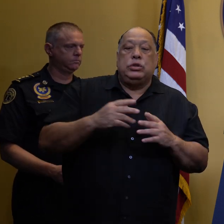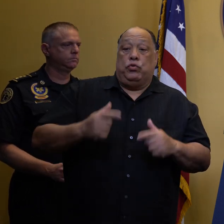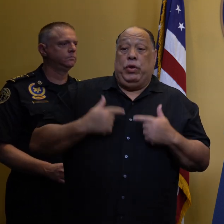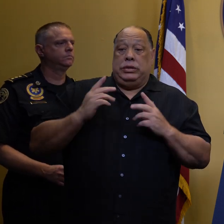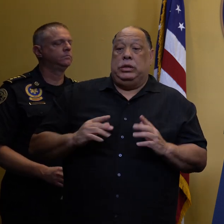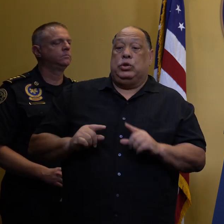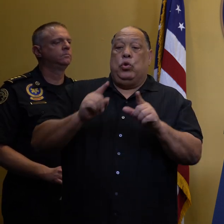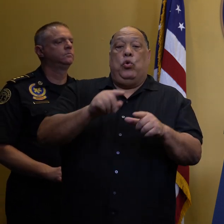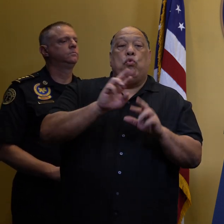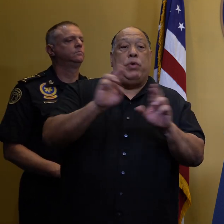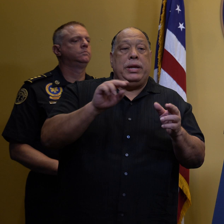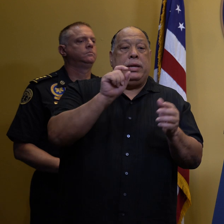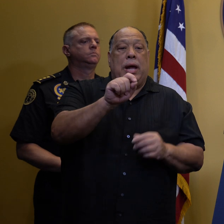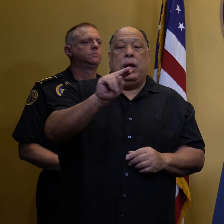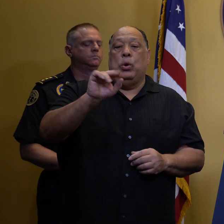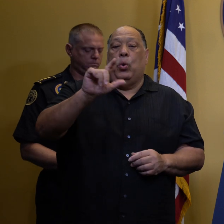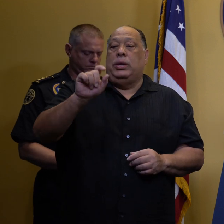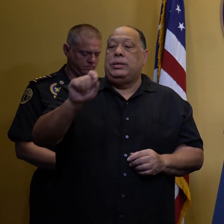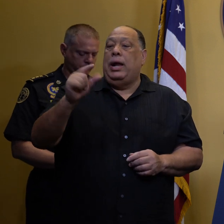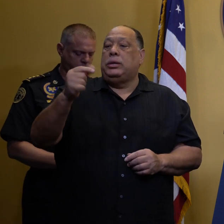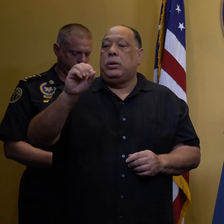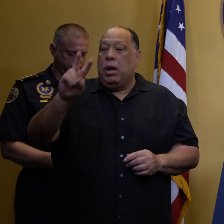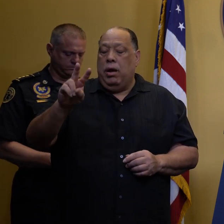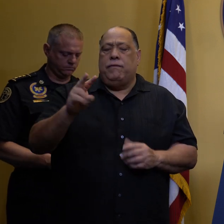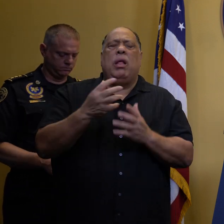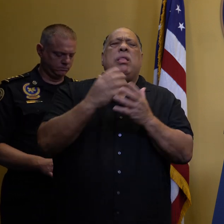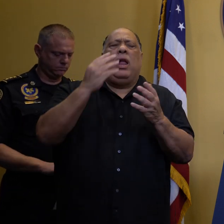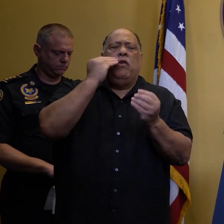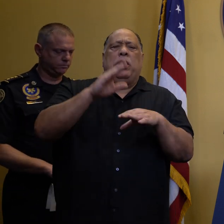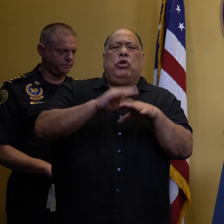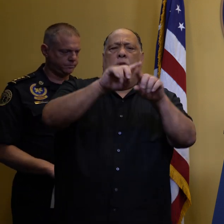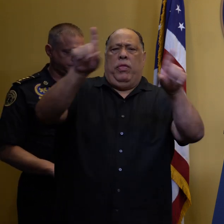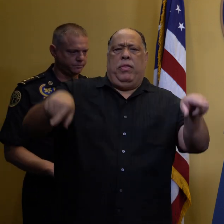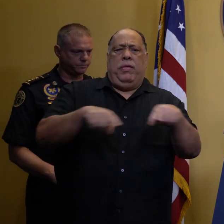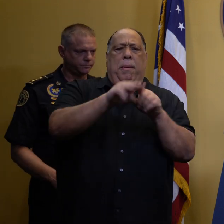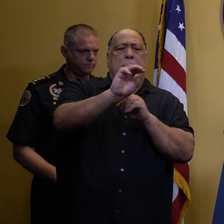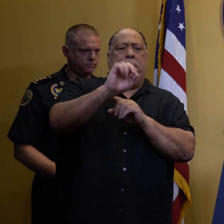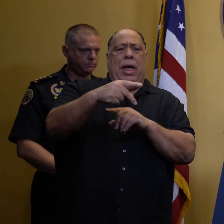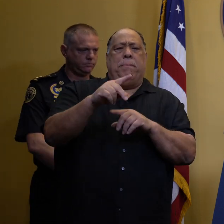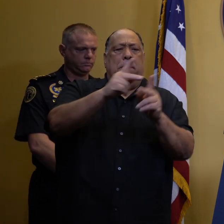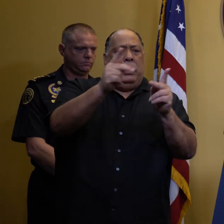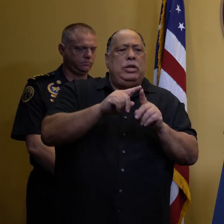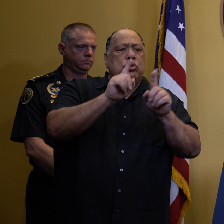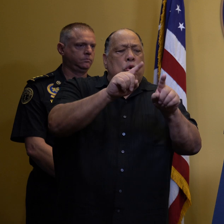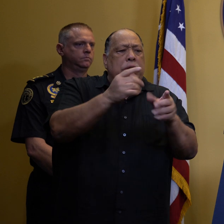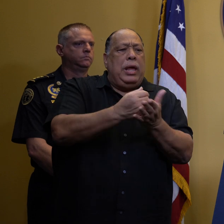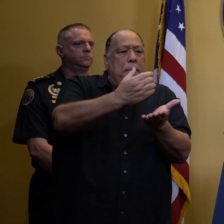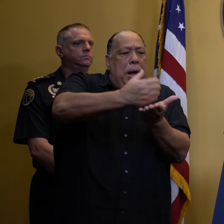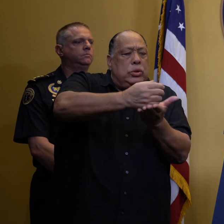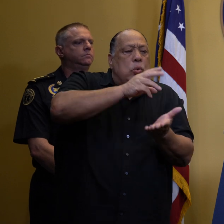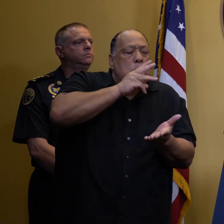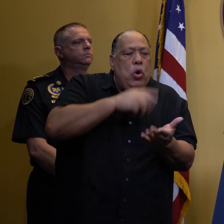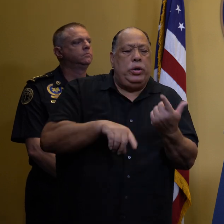website, ready.nola.gov. We've got a lot of information on this map about the resources, places you can get bottles of